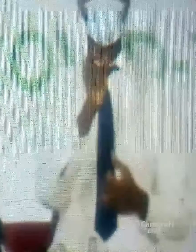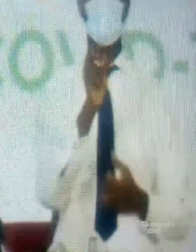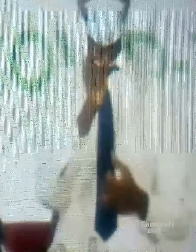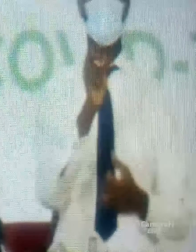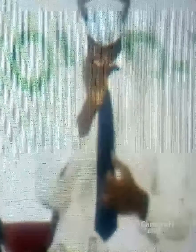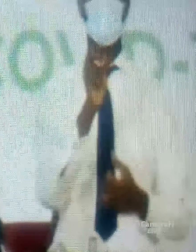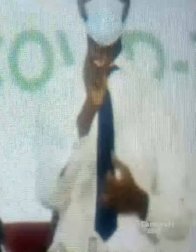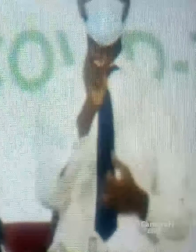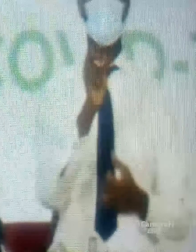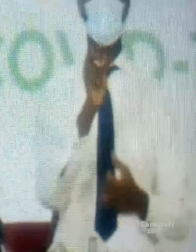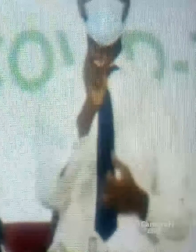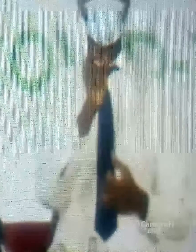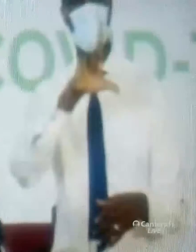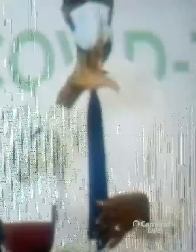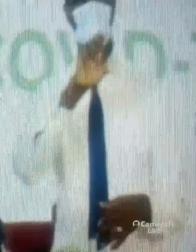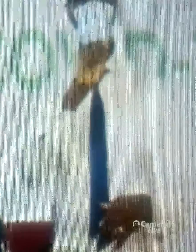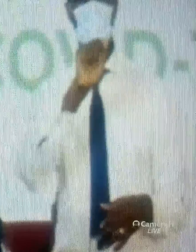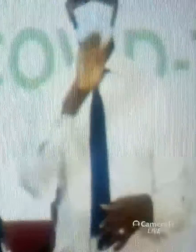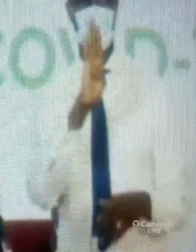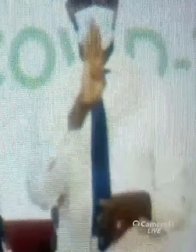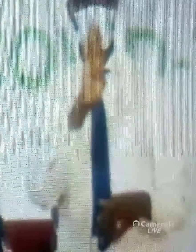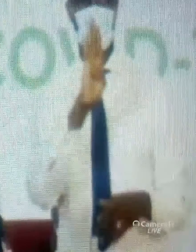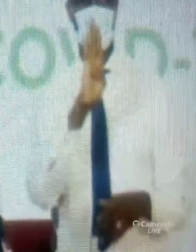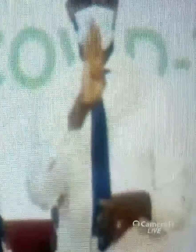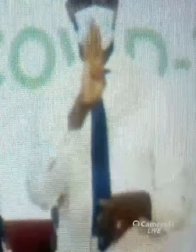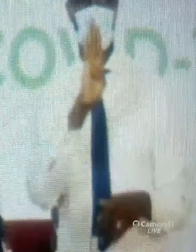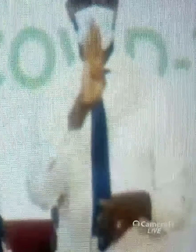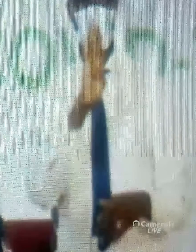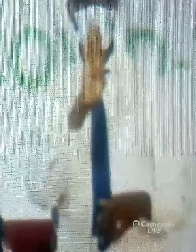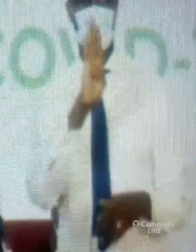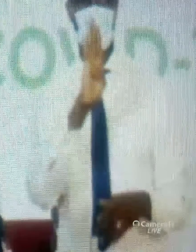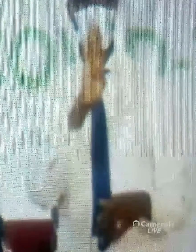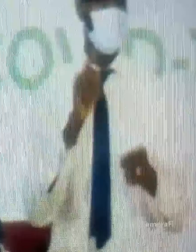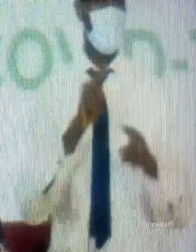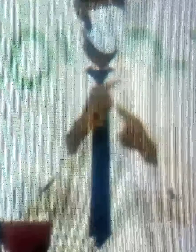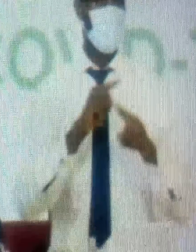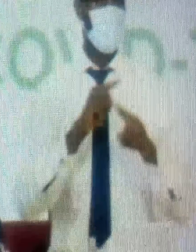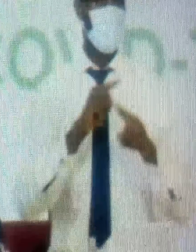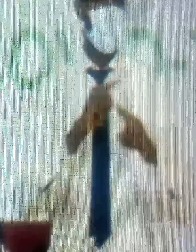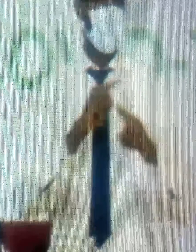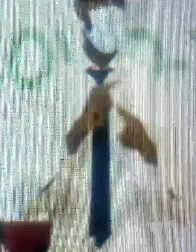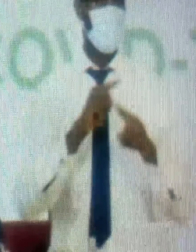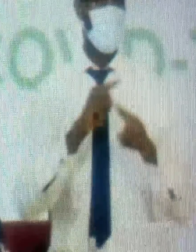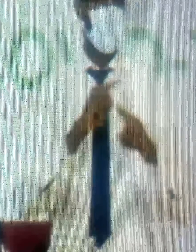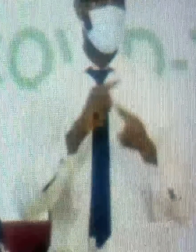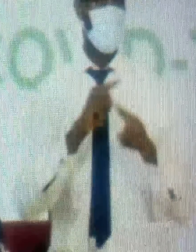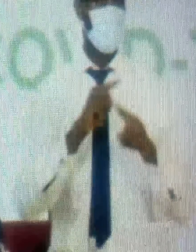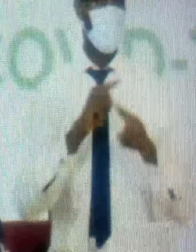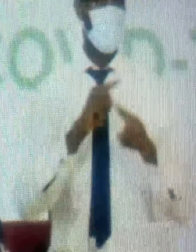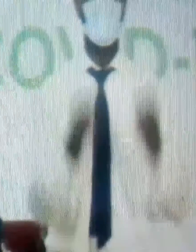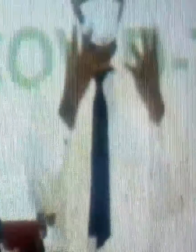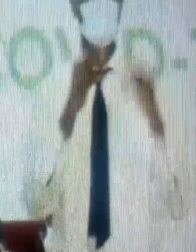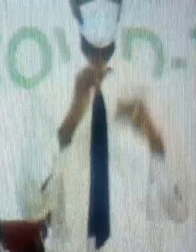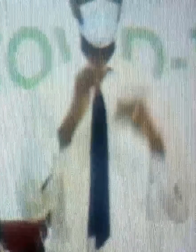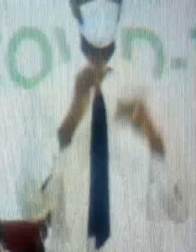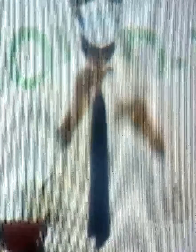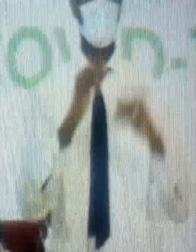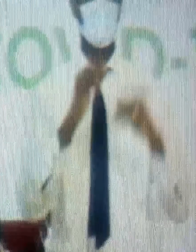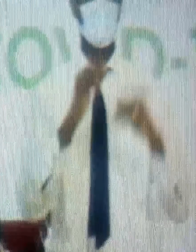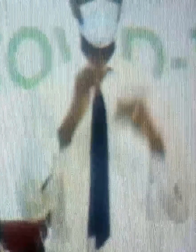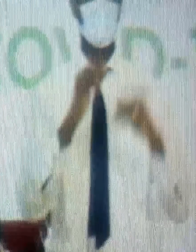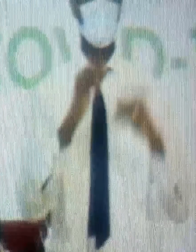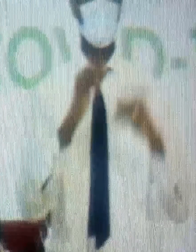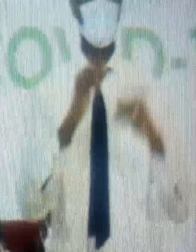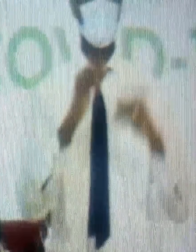But as of today, I think we have well over 80 about molecular labs. So that is